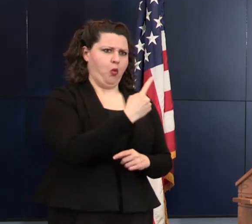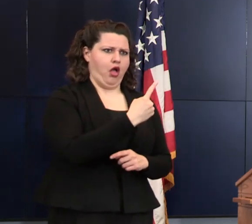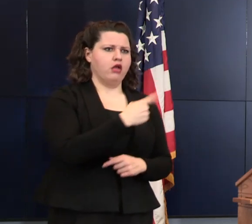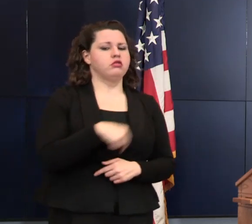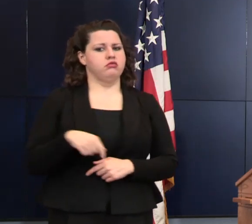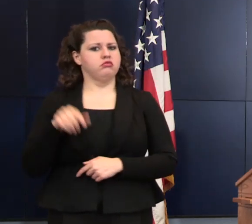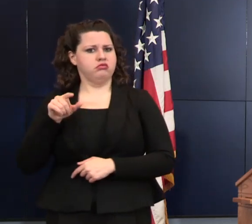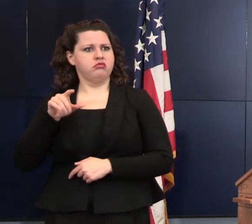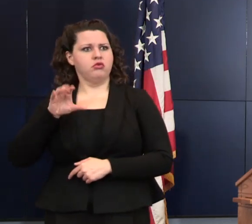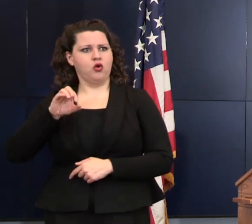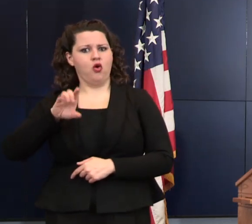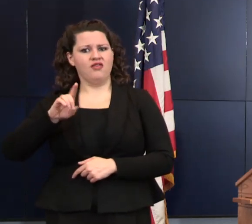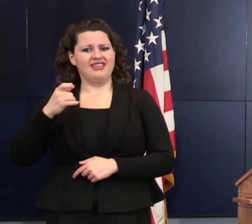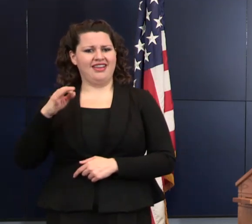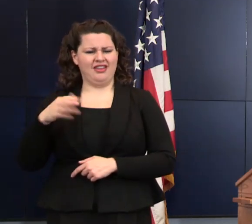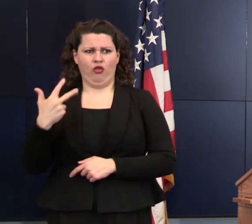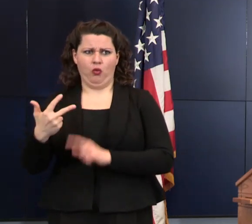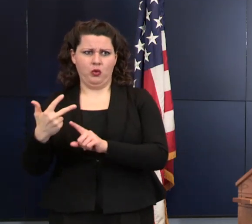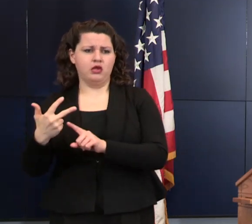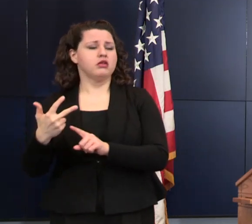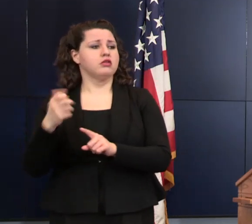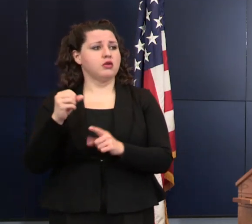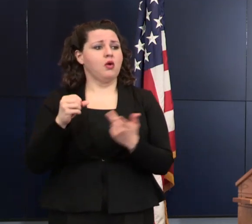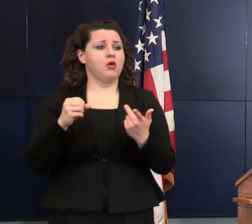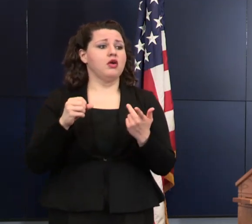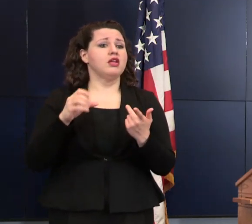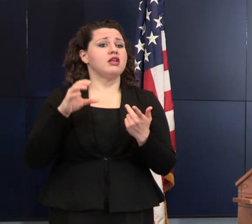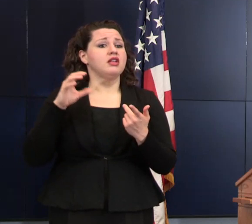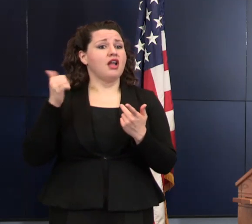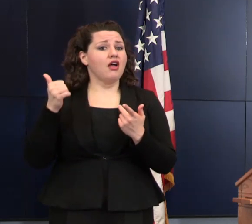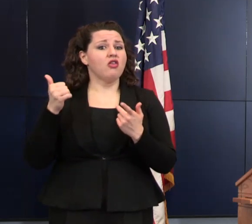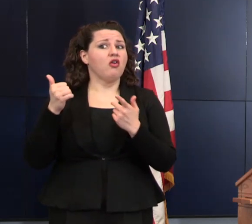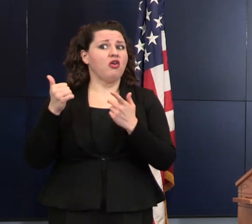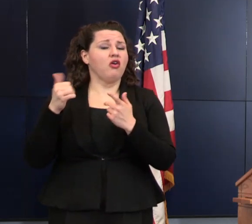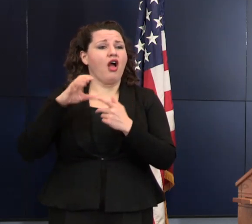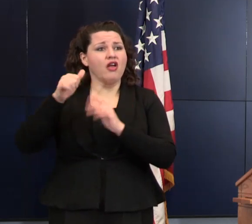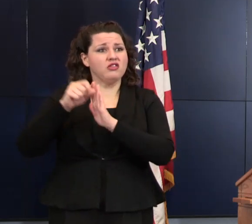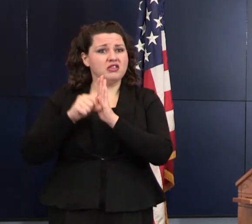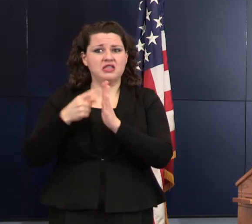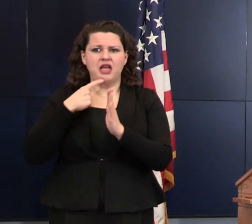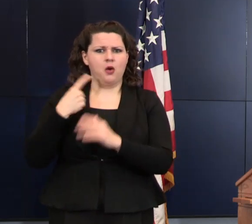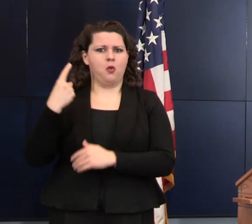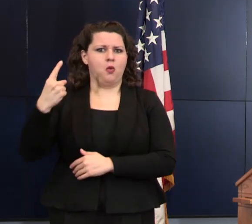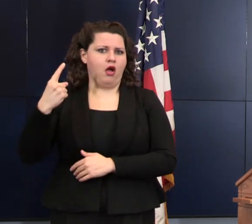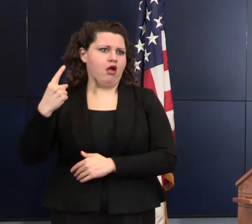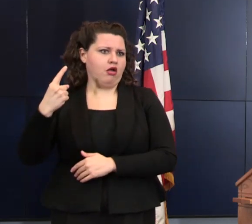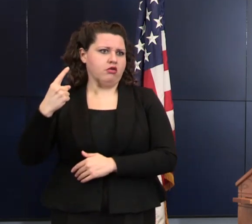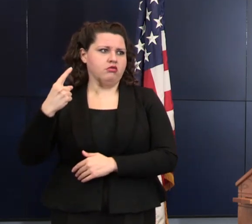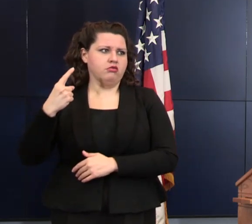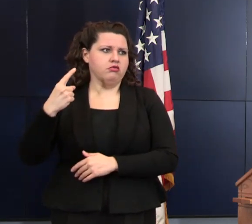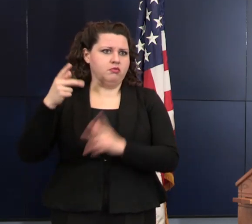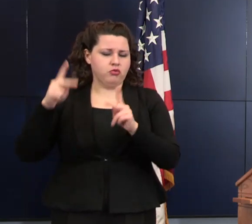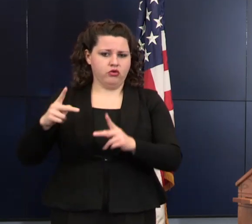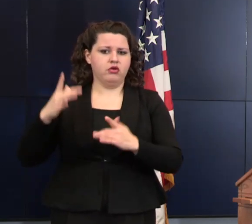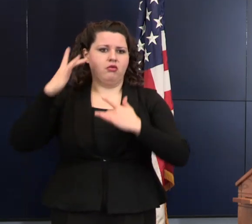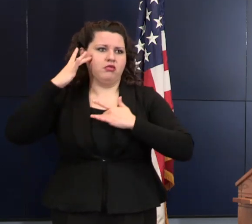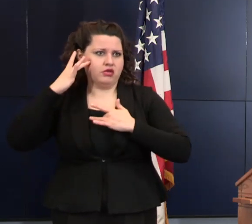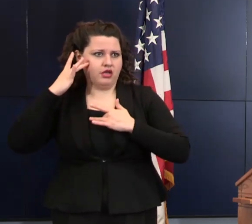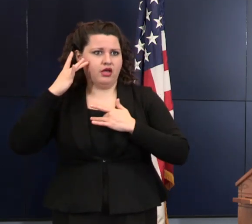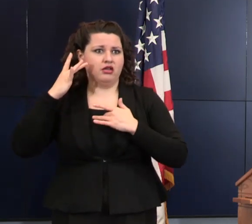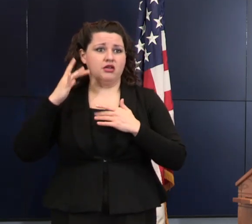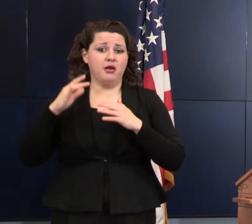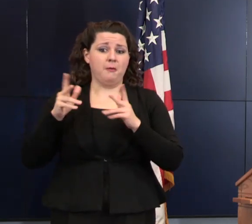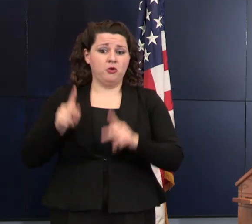Minnesota, defines an outbreak of COVID-19 at a long-term care facility as 1 case of a resident, a staff member, or